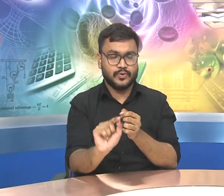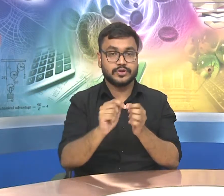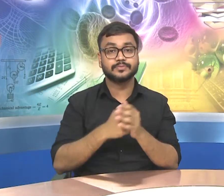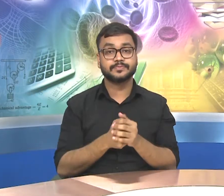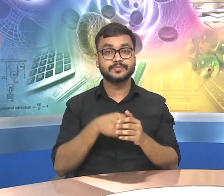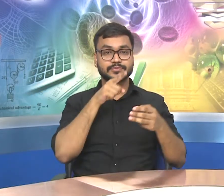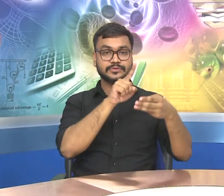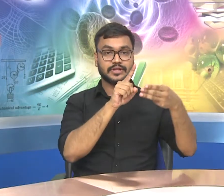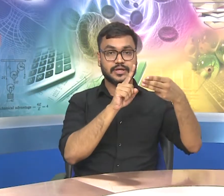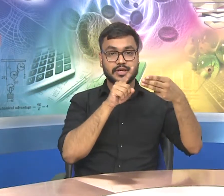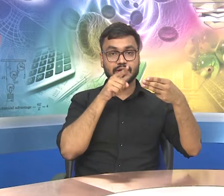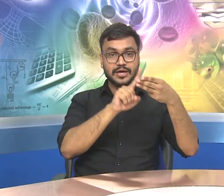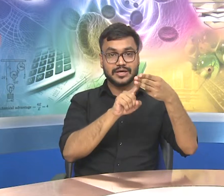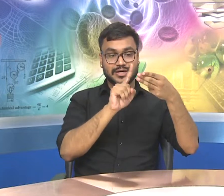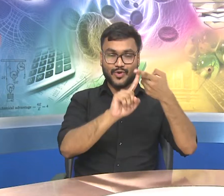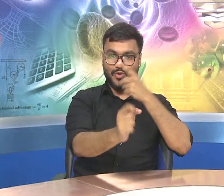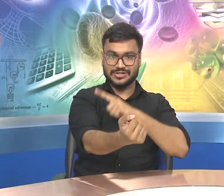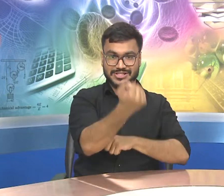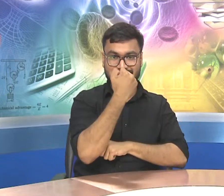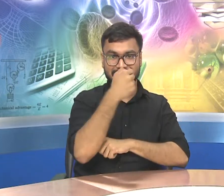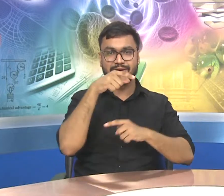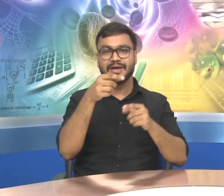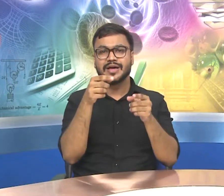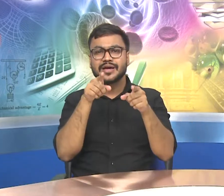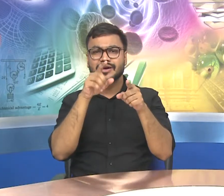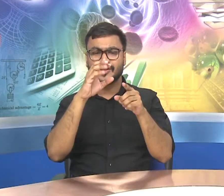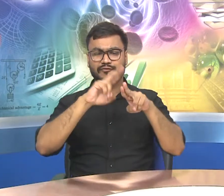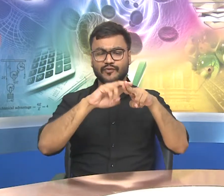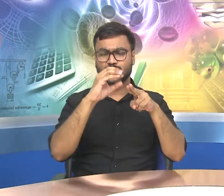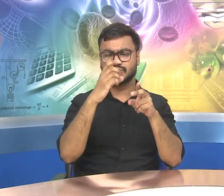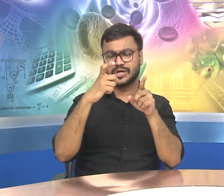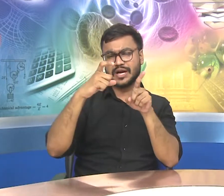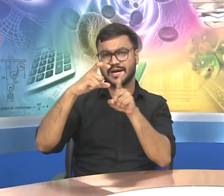The importance of maintaining ecological balance